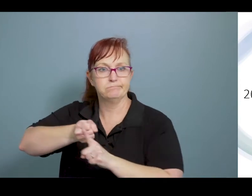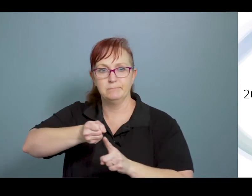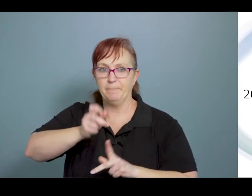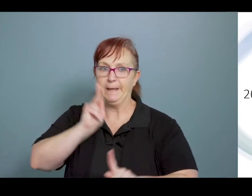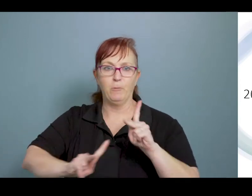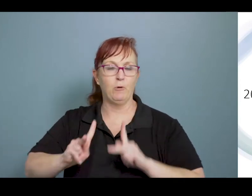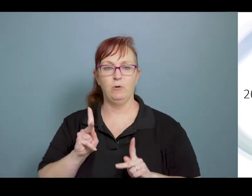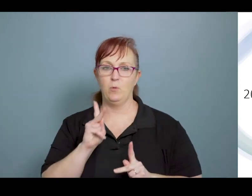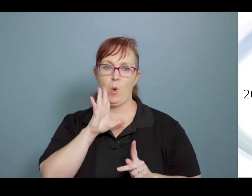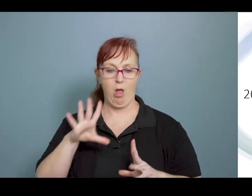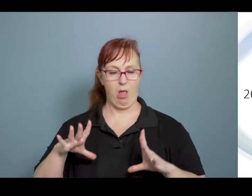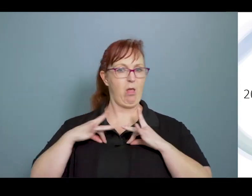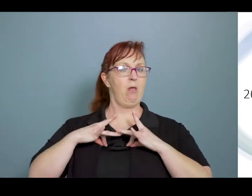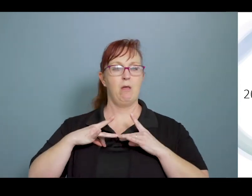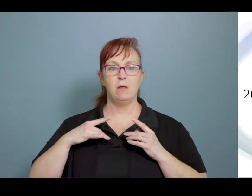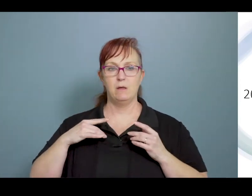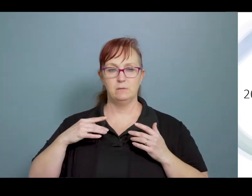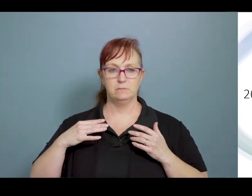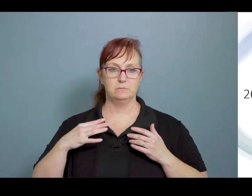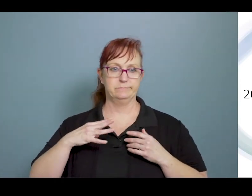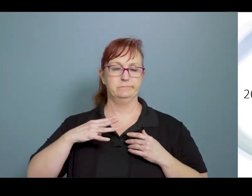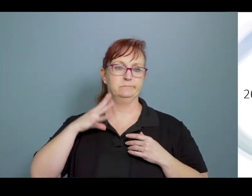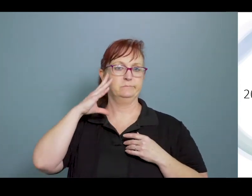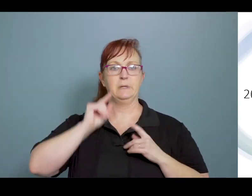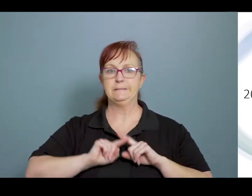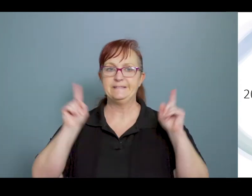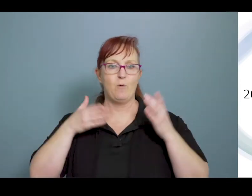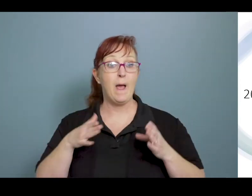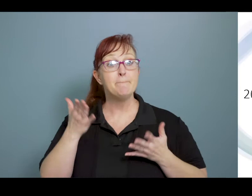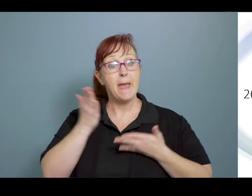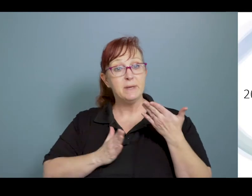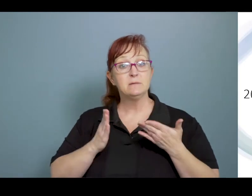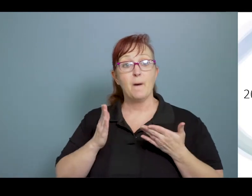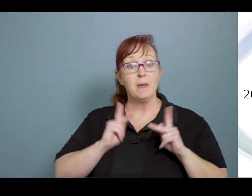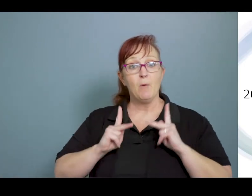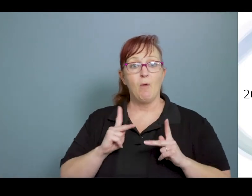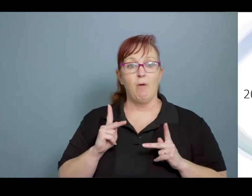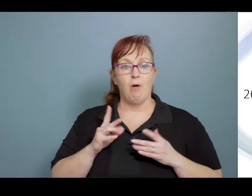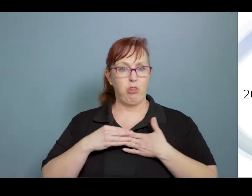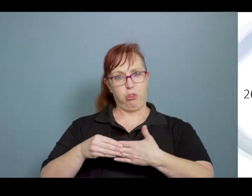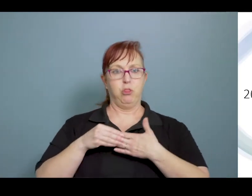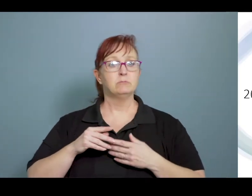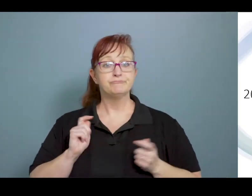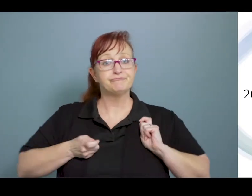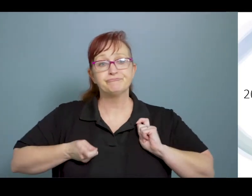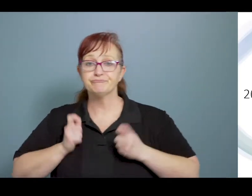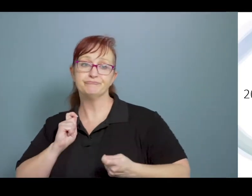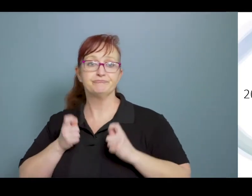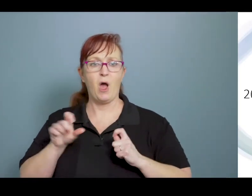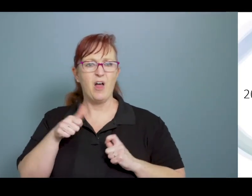When we think about instability, some of us have been able to keep our employment, a lot of people haven't.